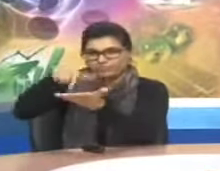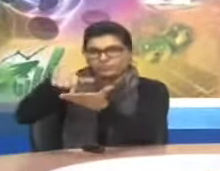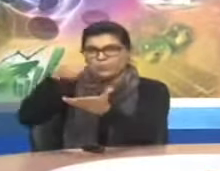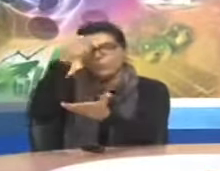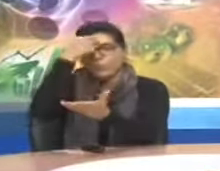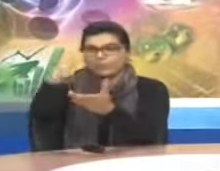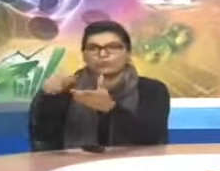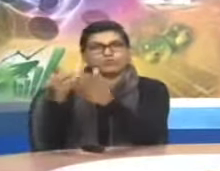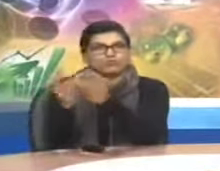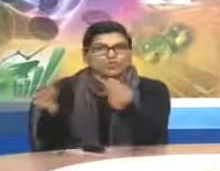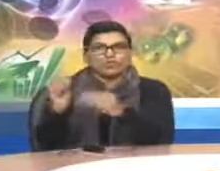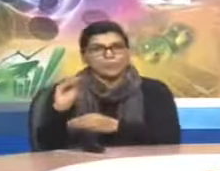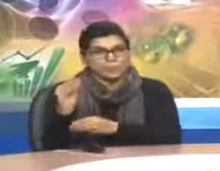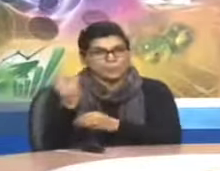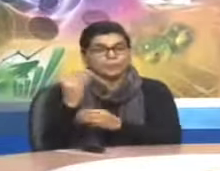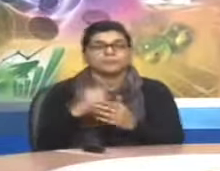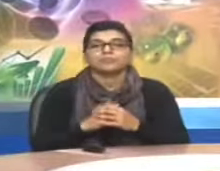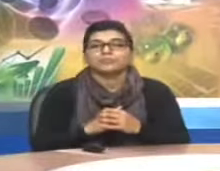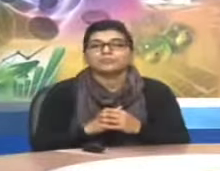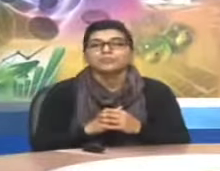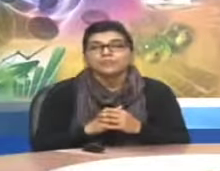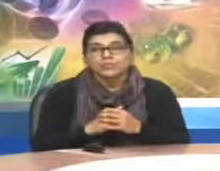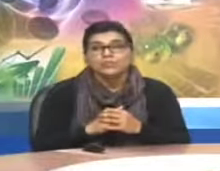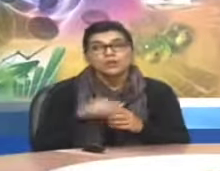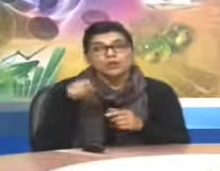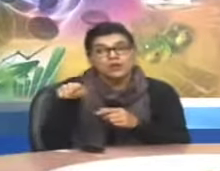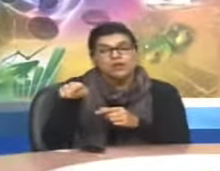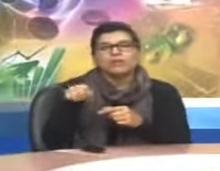Now, this image explains that